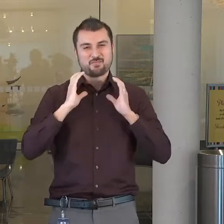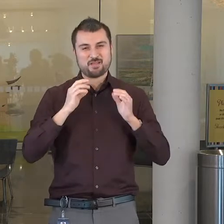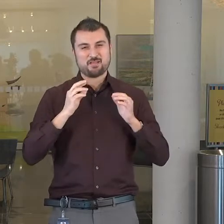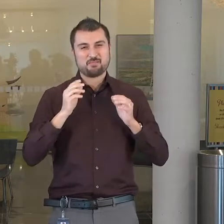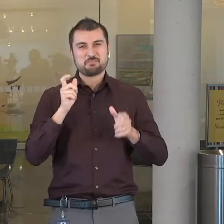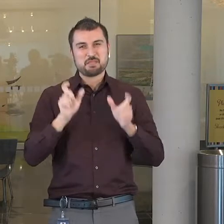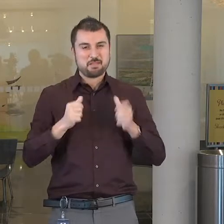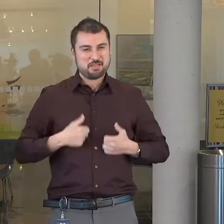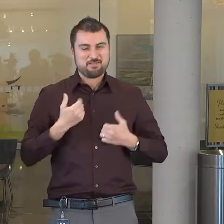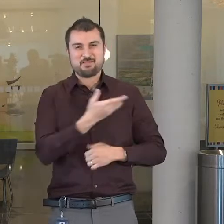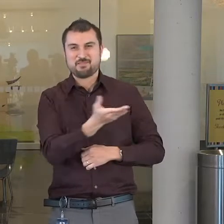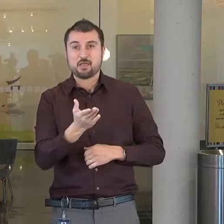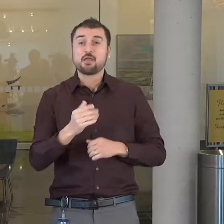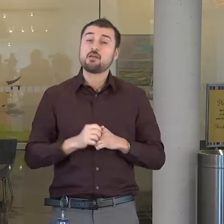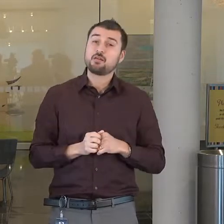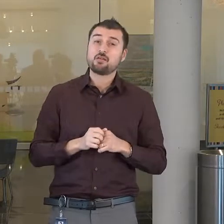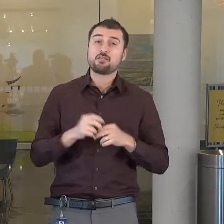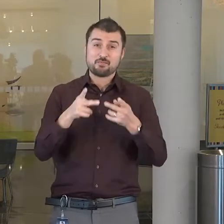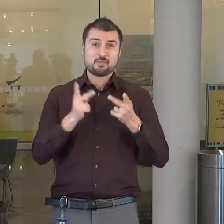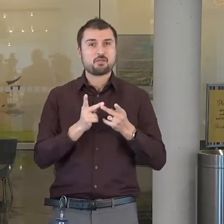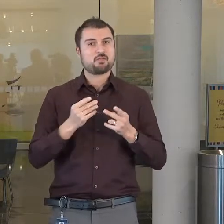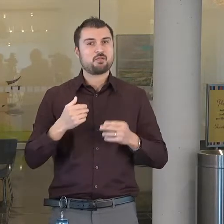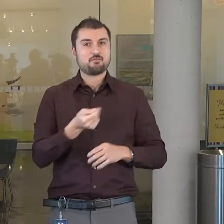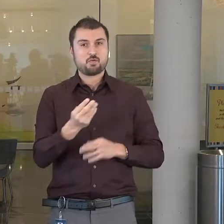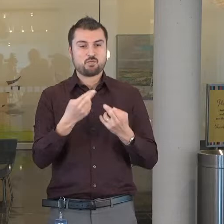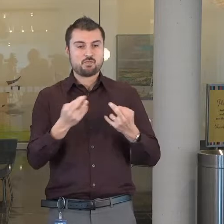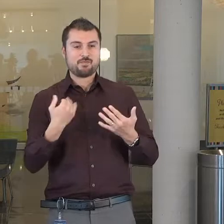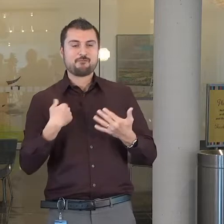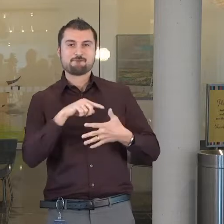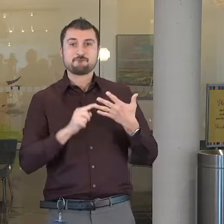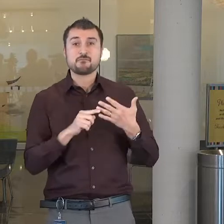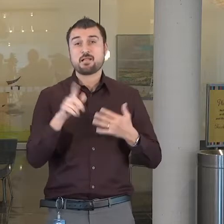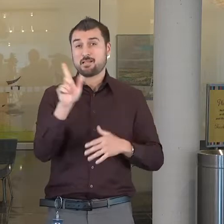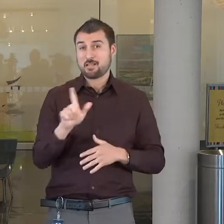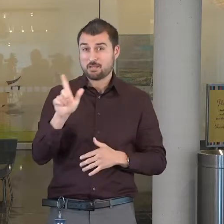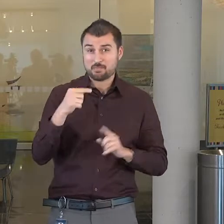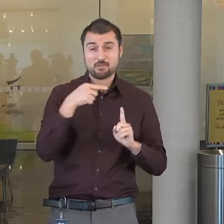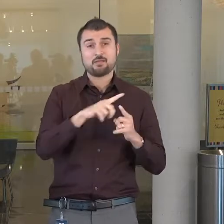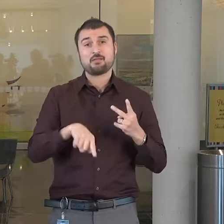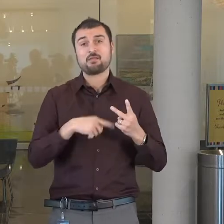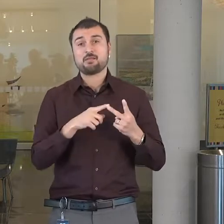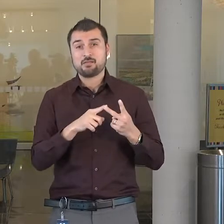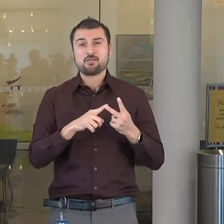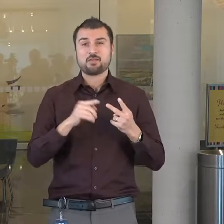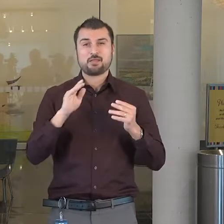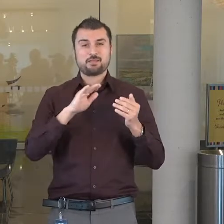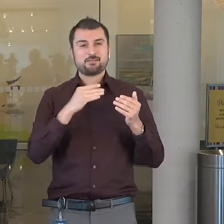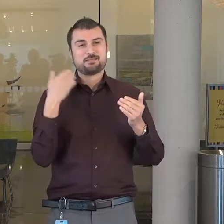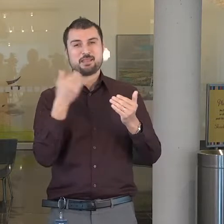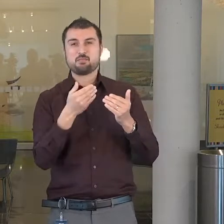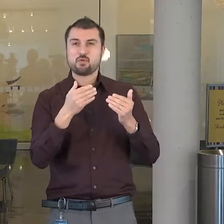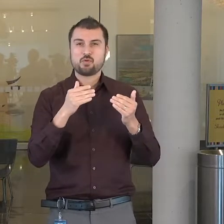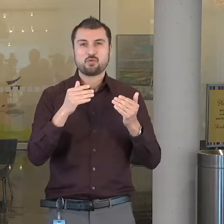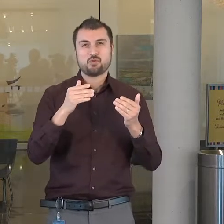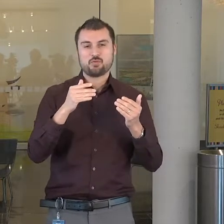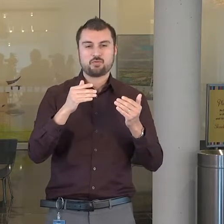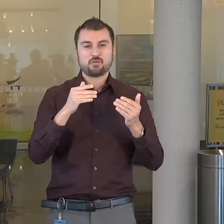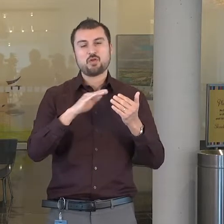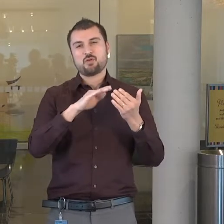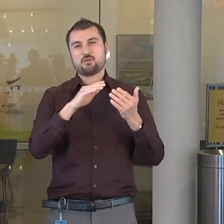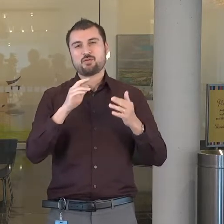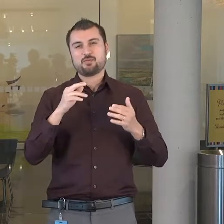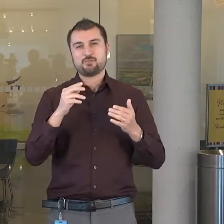have, we'll be opening the Evergreen Branch Library, the Evergreen Neighborhood Resource Center, which